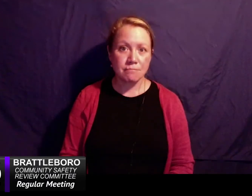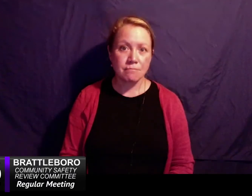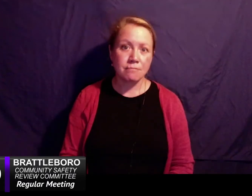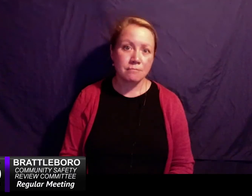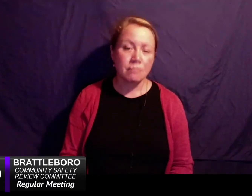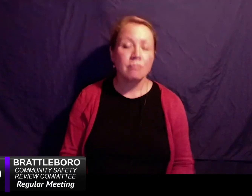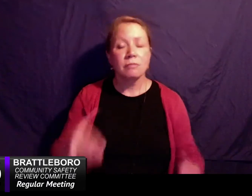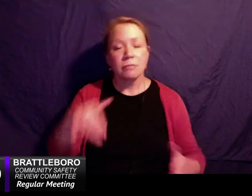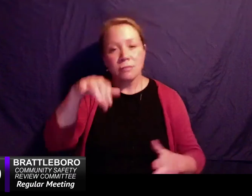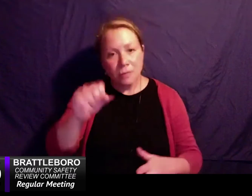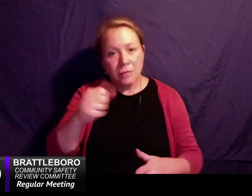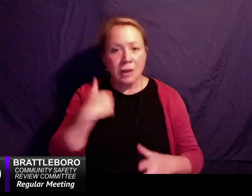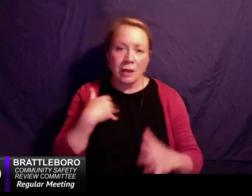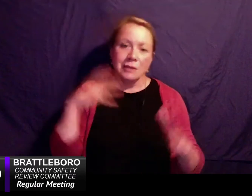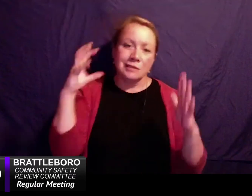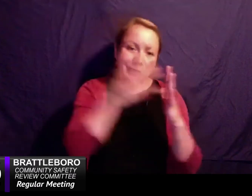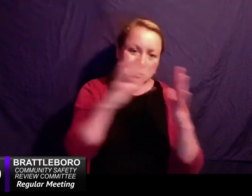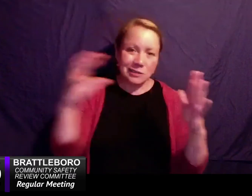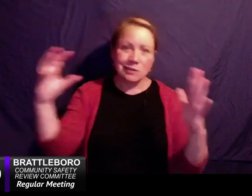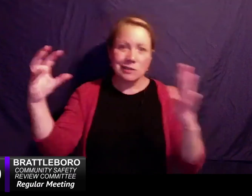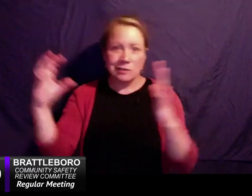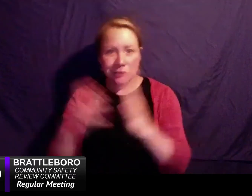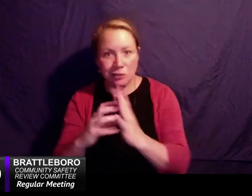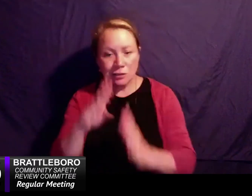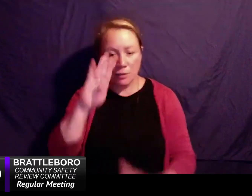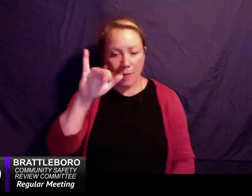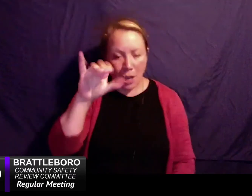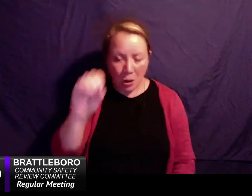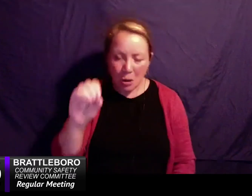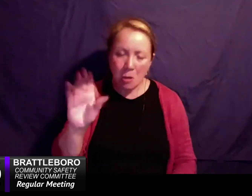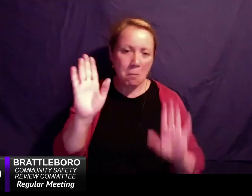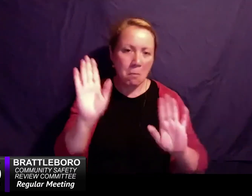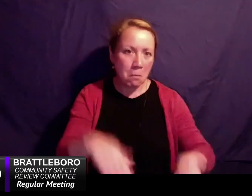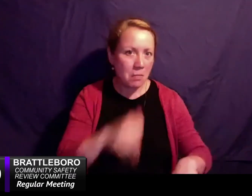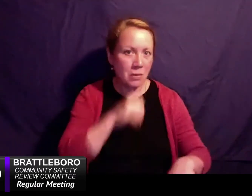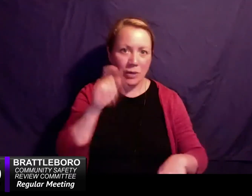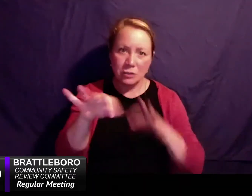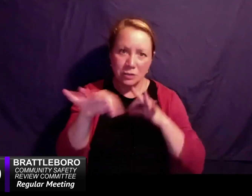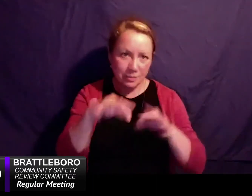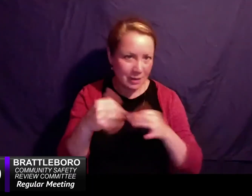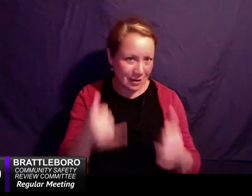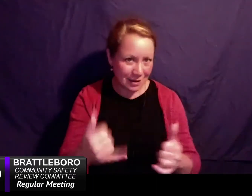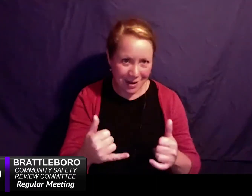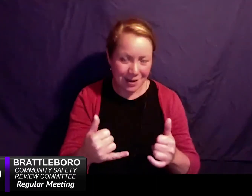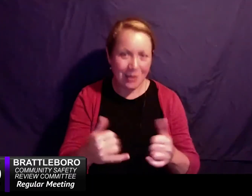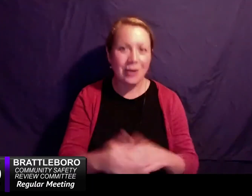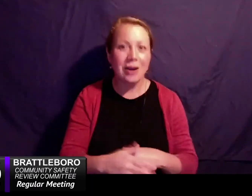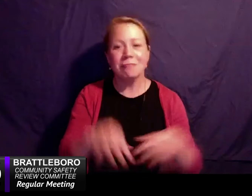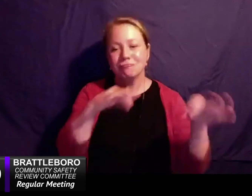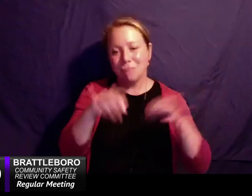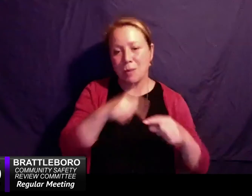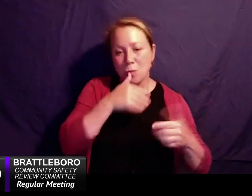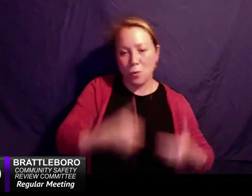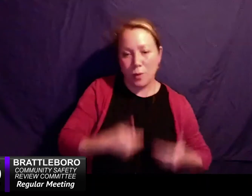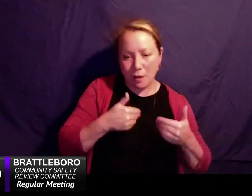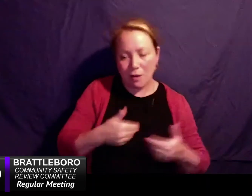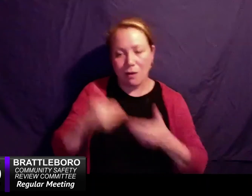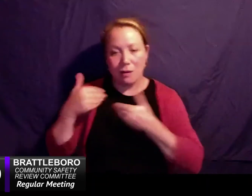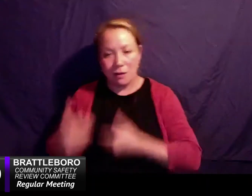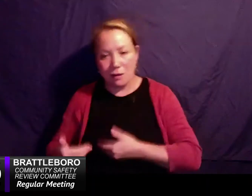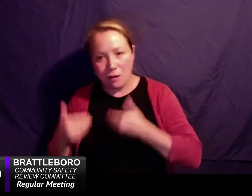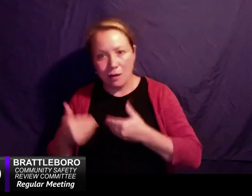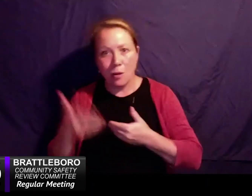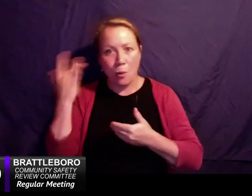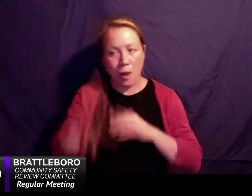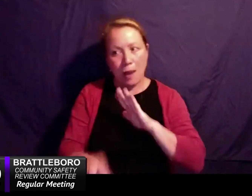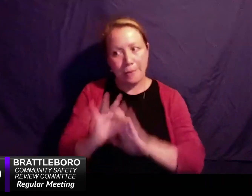lengthy bios. We really don't need to get into that right now. And some information about Emily and I and why we should be